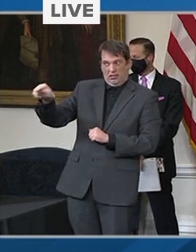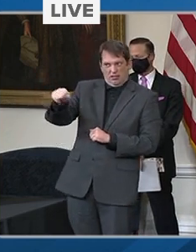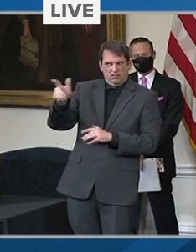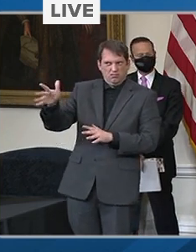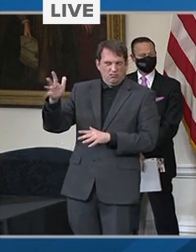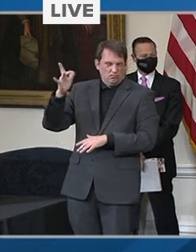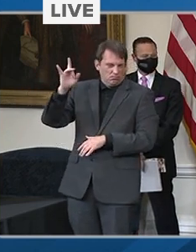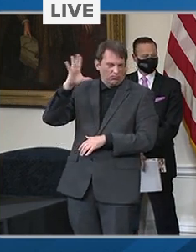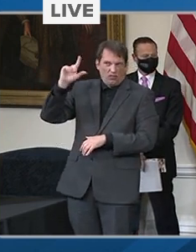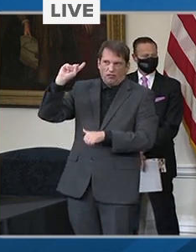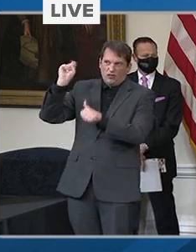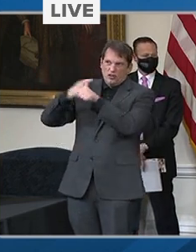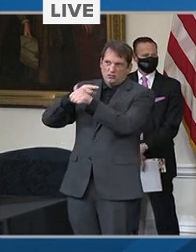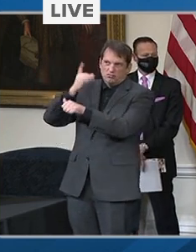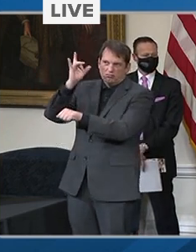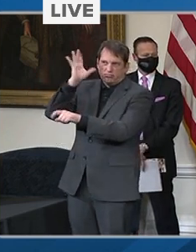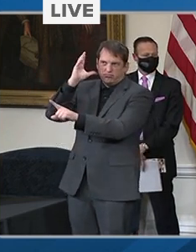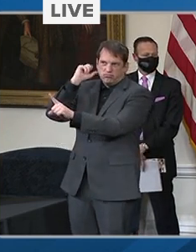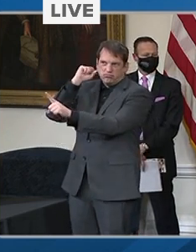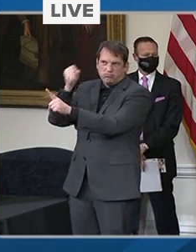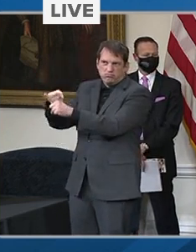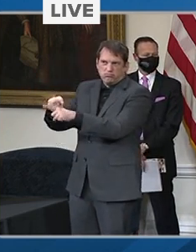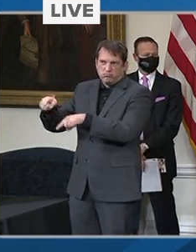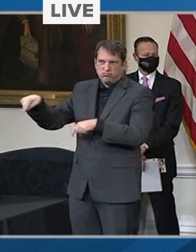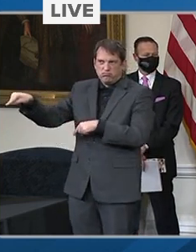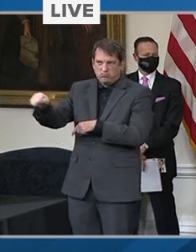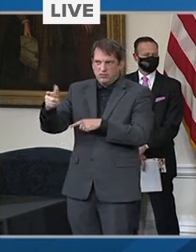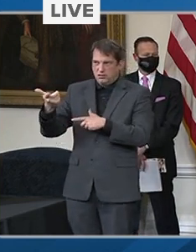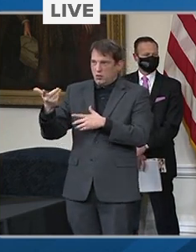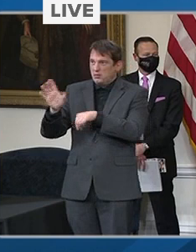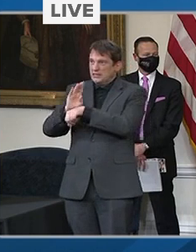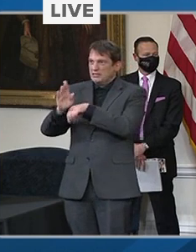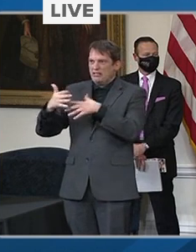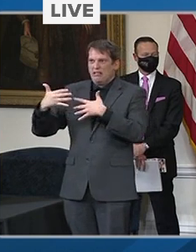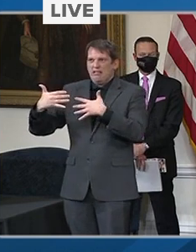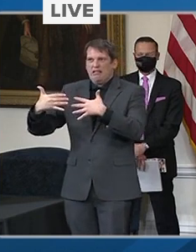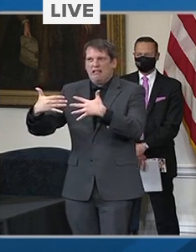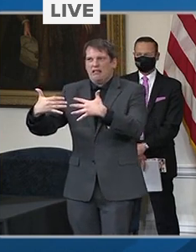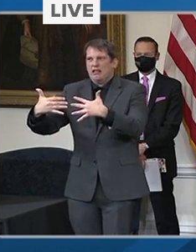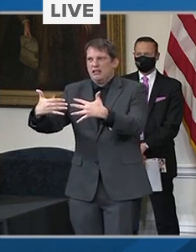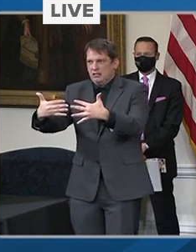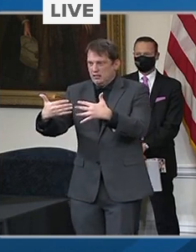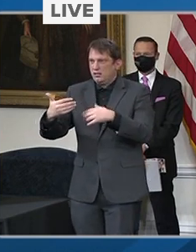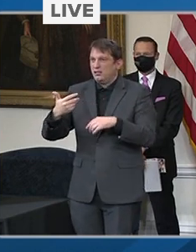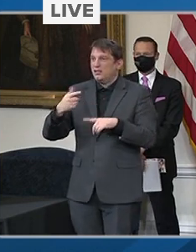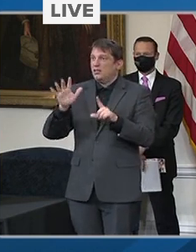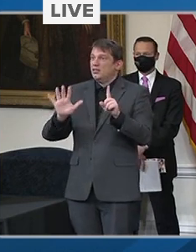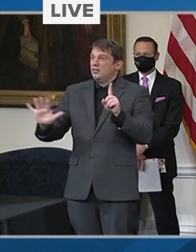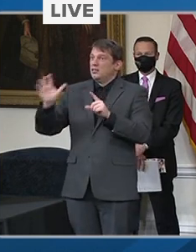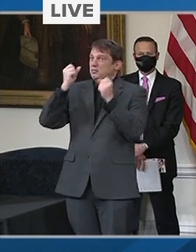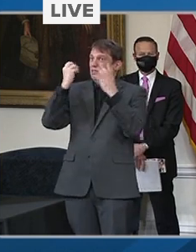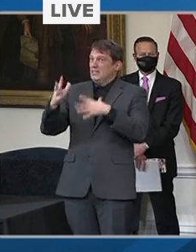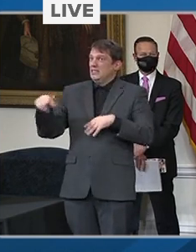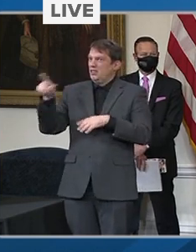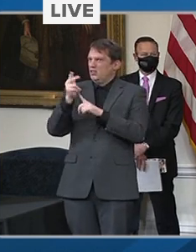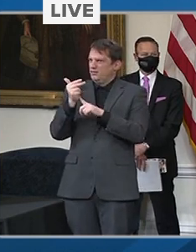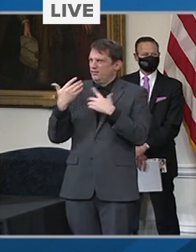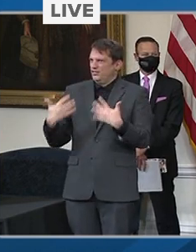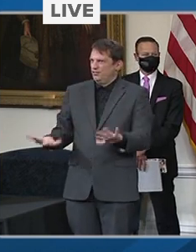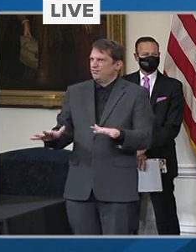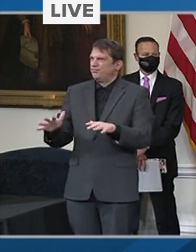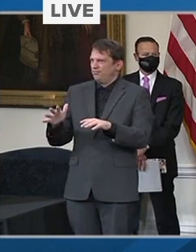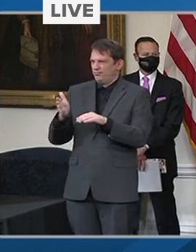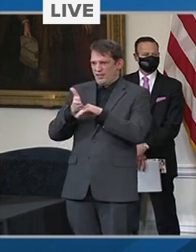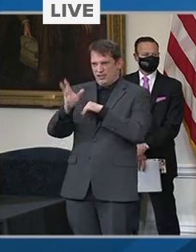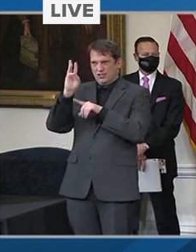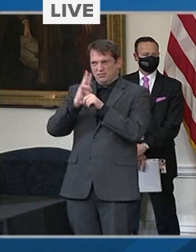crisis. According to recent projections, 71% of hotels will not last more than 6 months at current